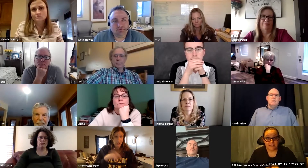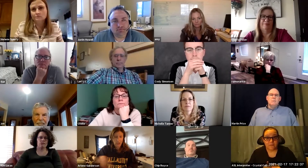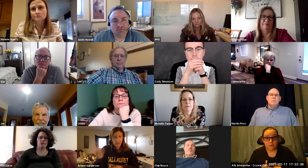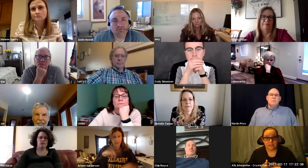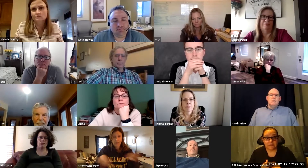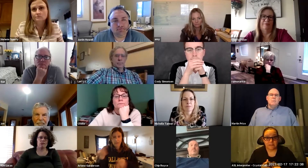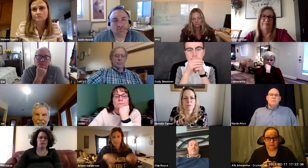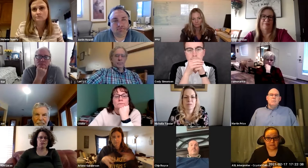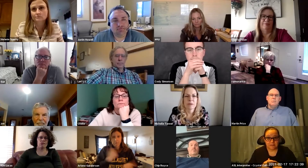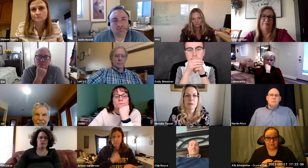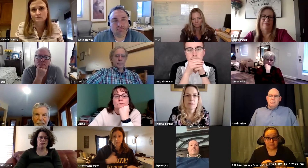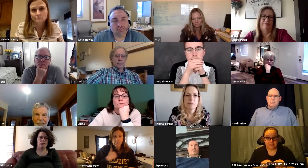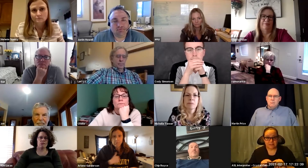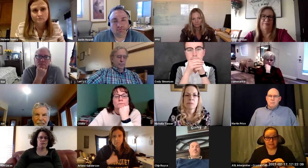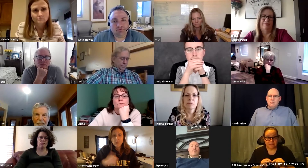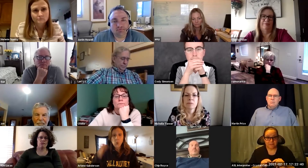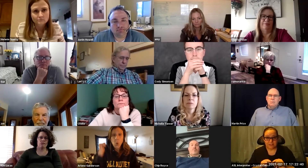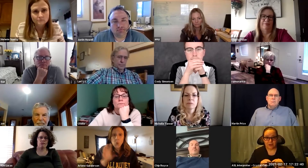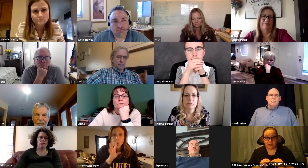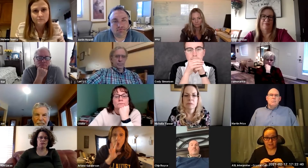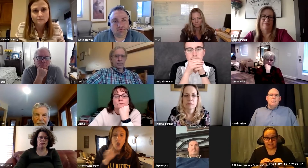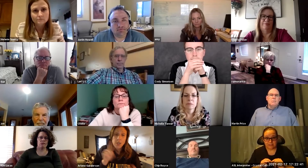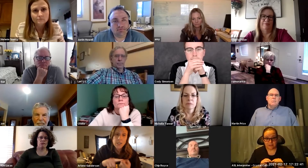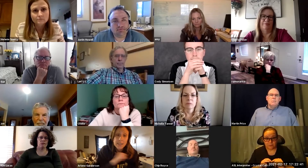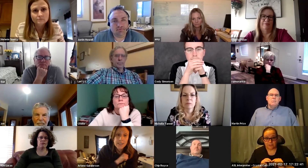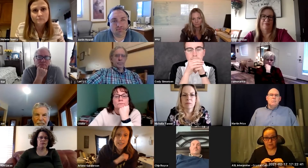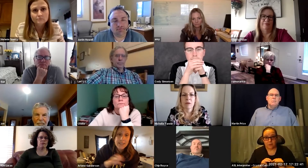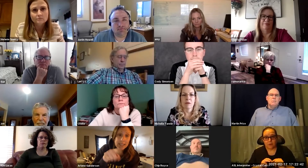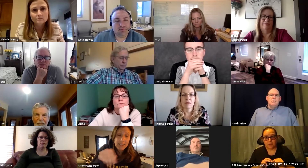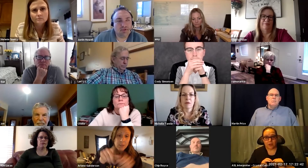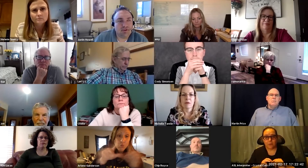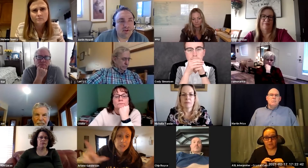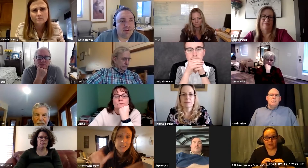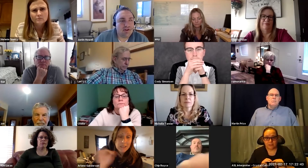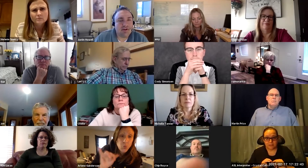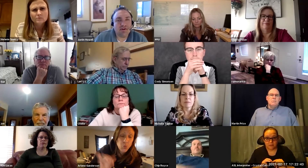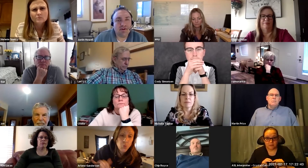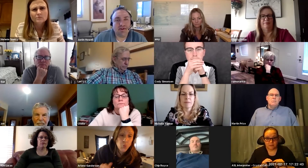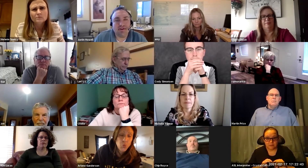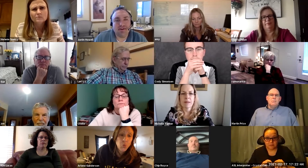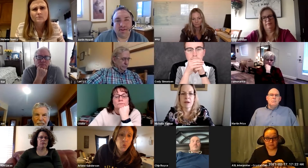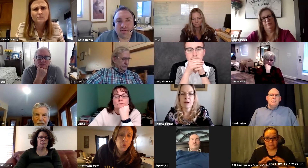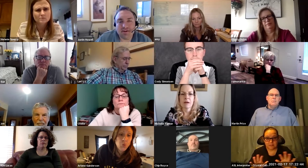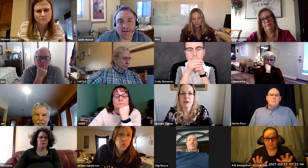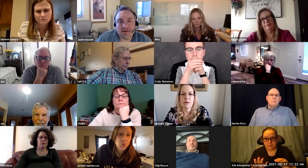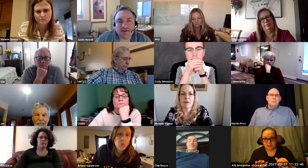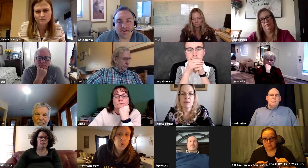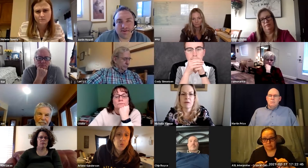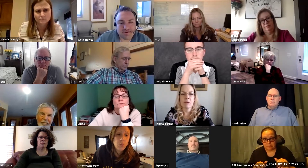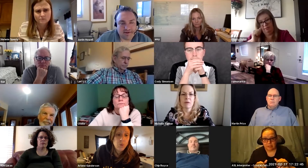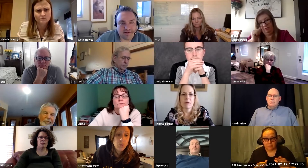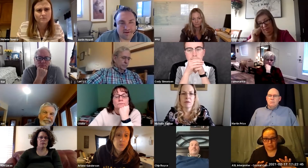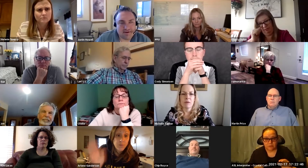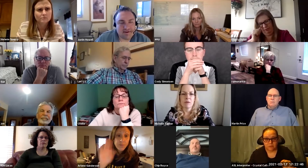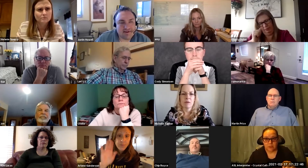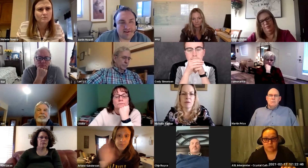Okay, did everyone see Steven? Sorry, I didn't see exactly where it is. So I won't talk until Steven's